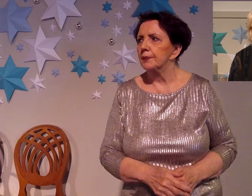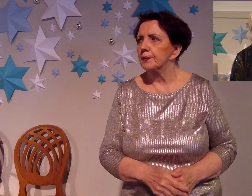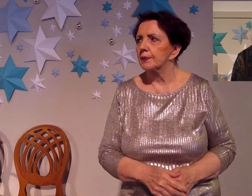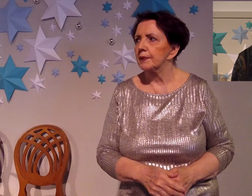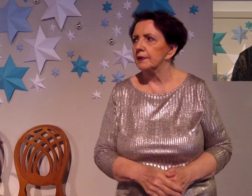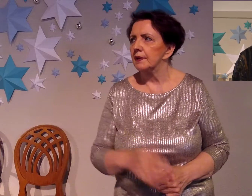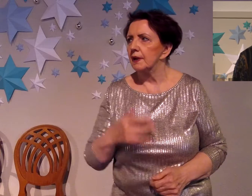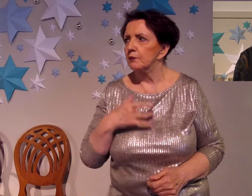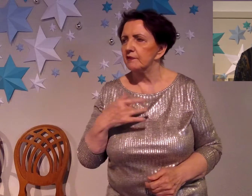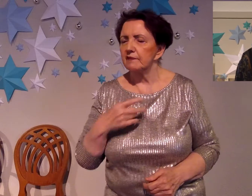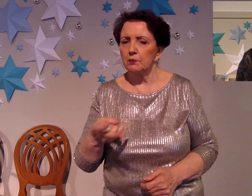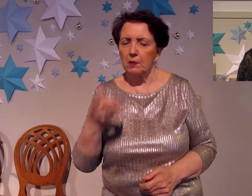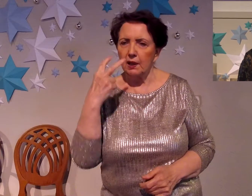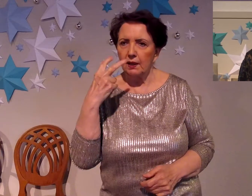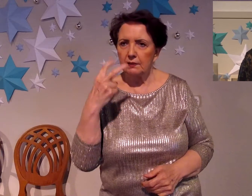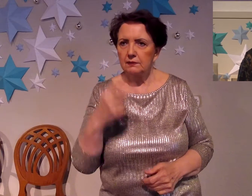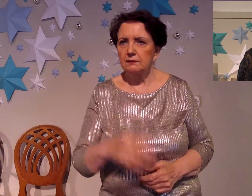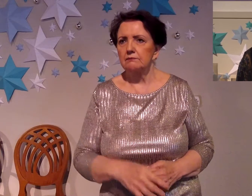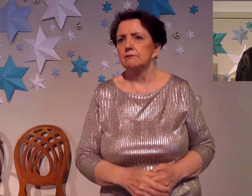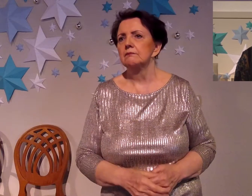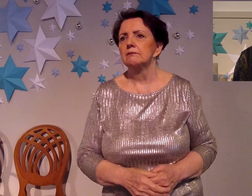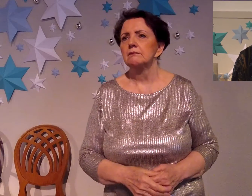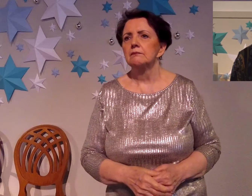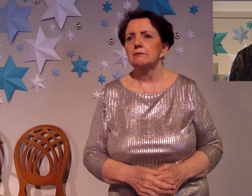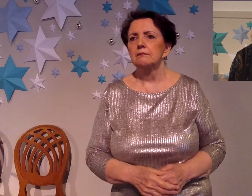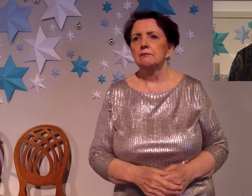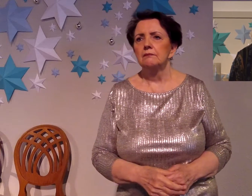We feel blind.